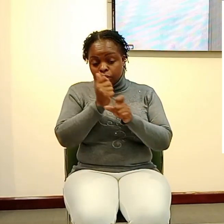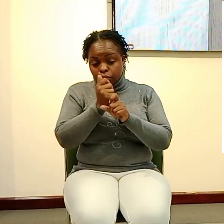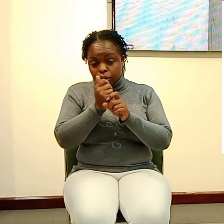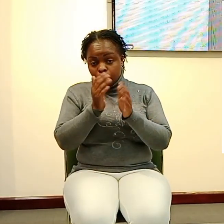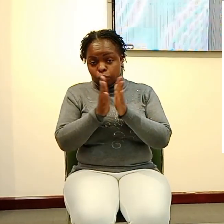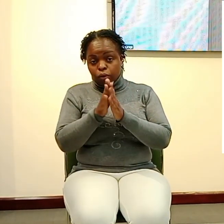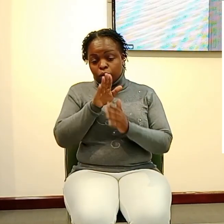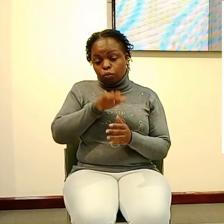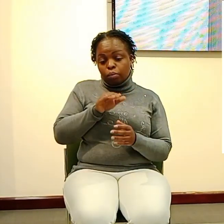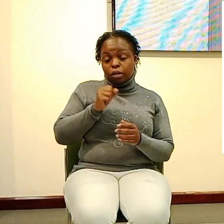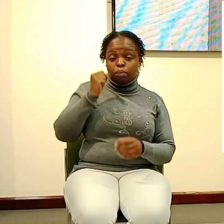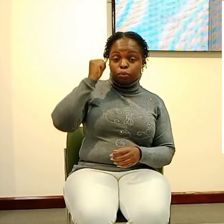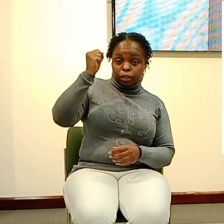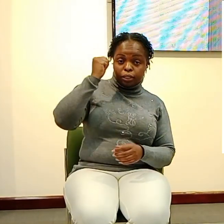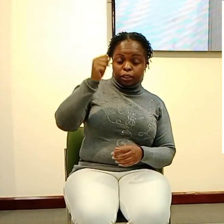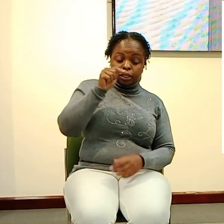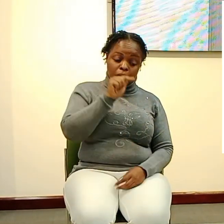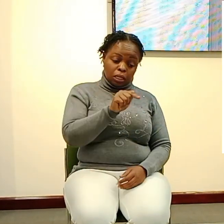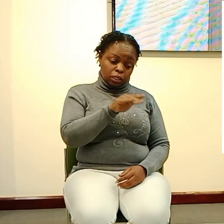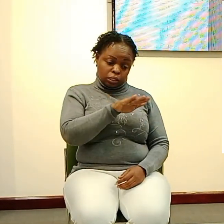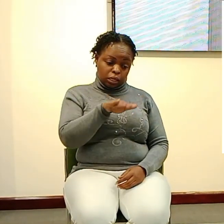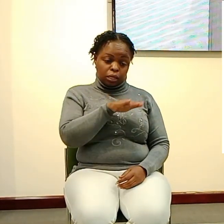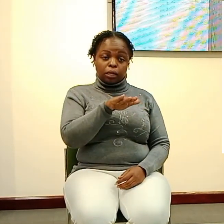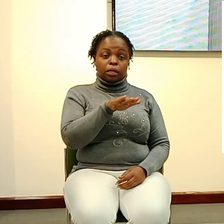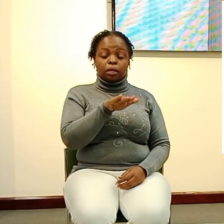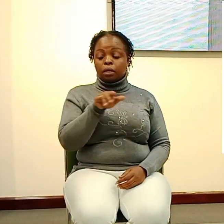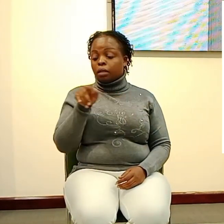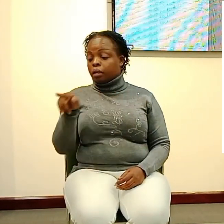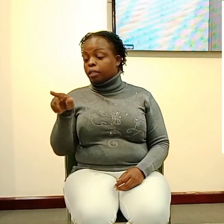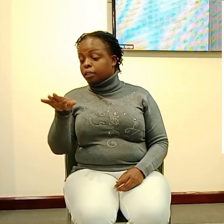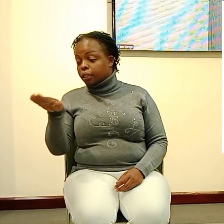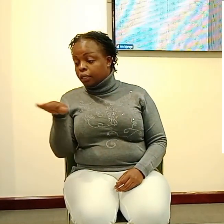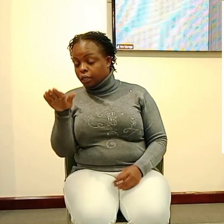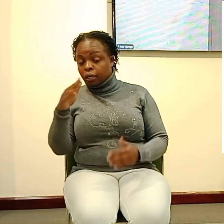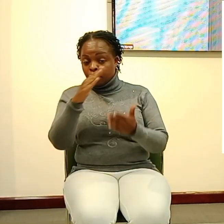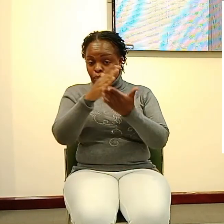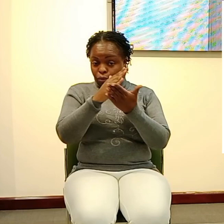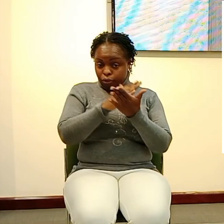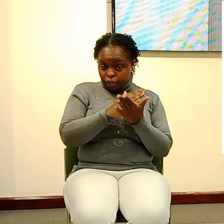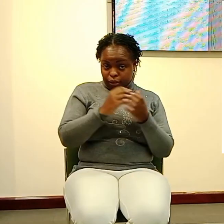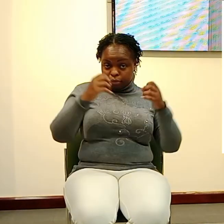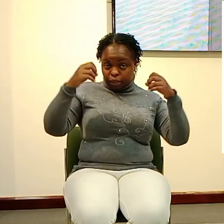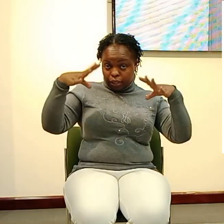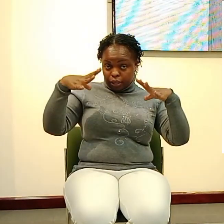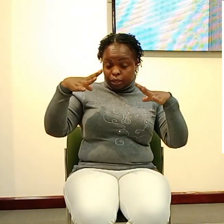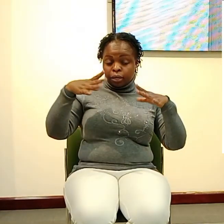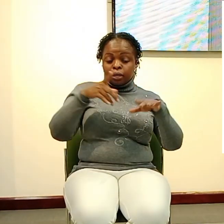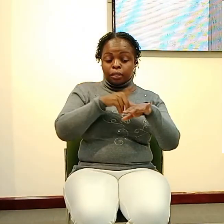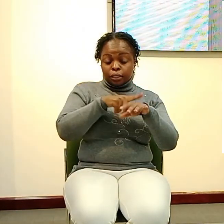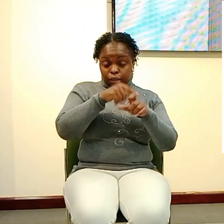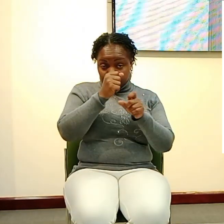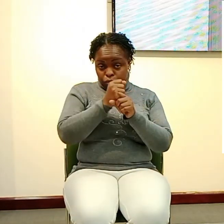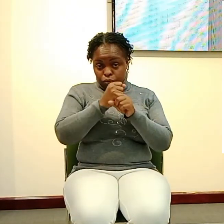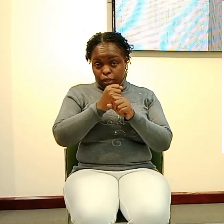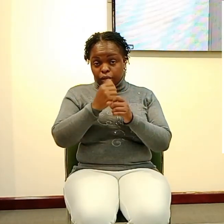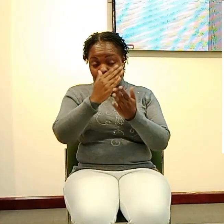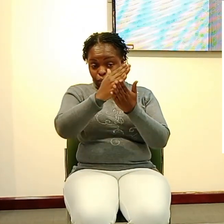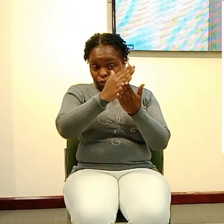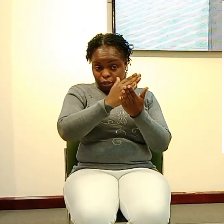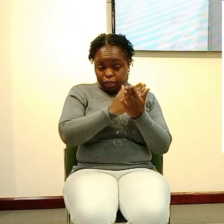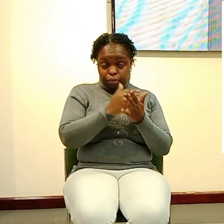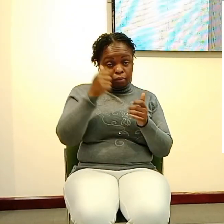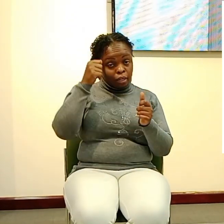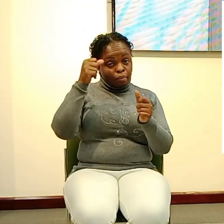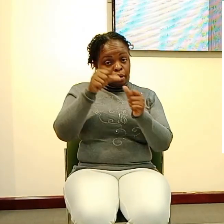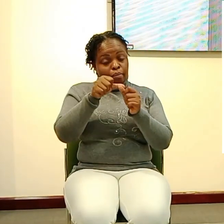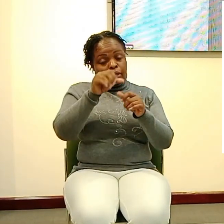women politicians in this area and this area, and your program is clear. And when you're doing your program, remember to call all those women in